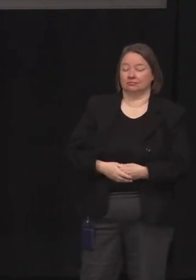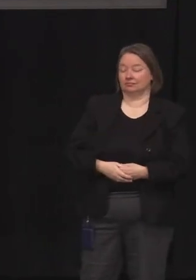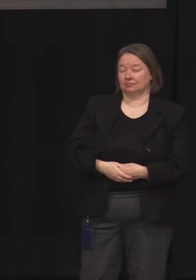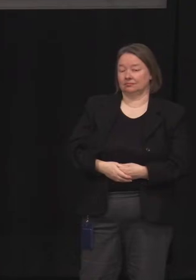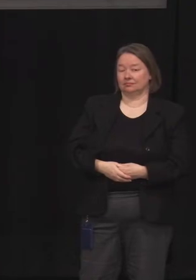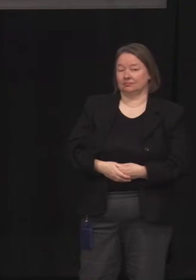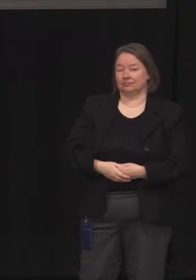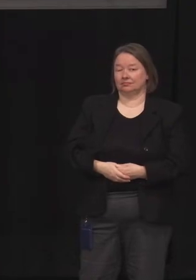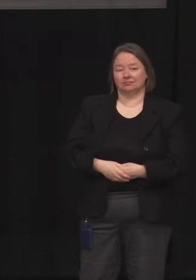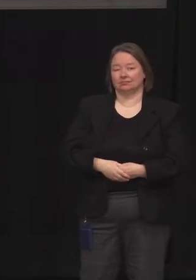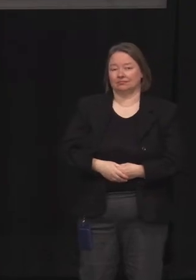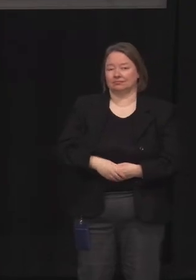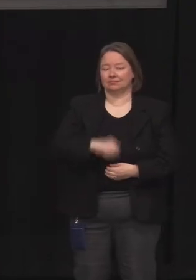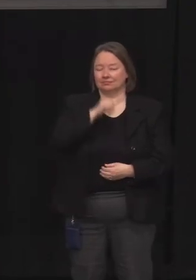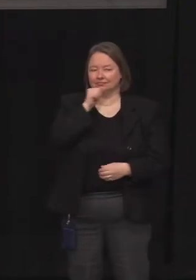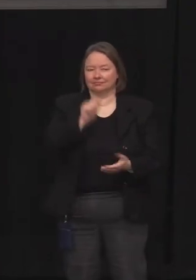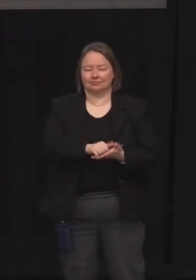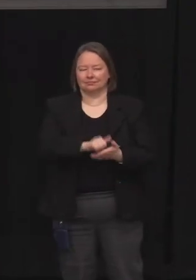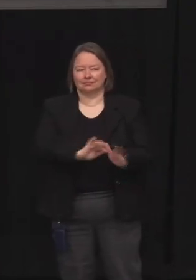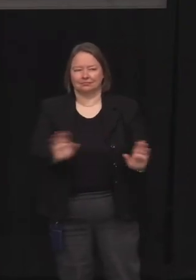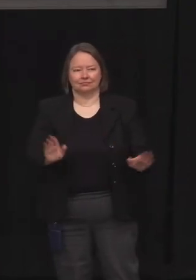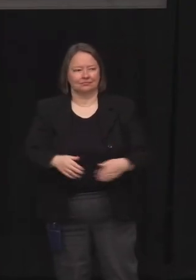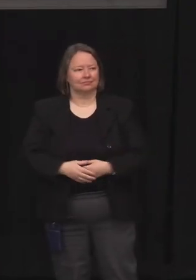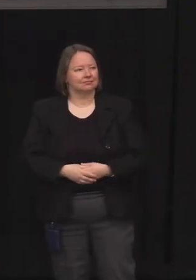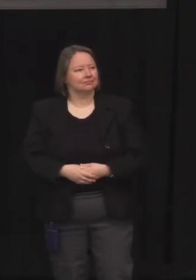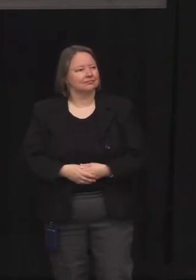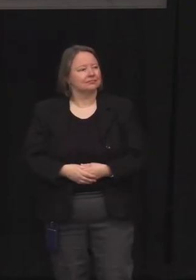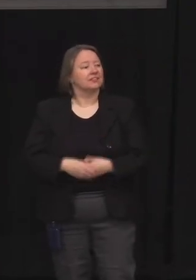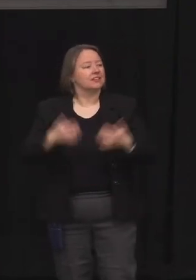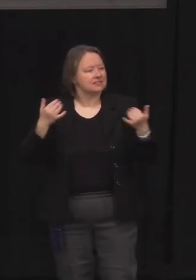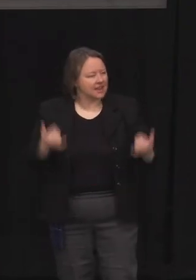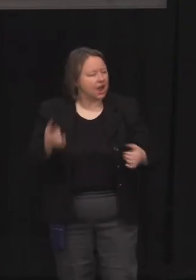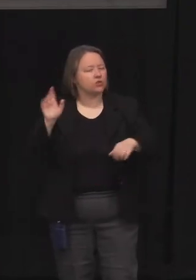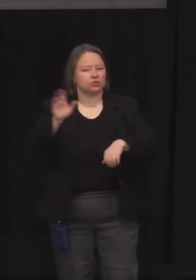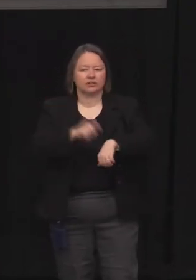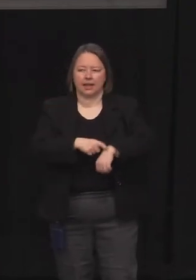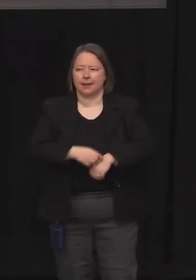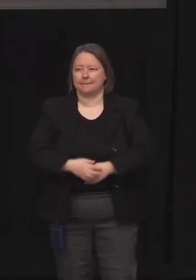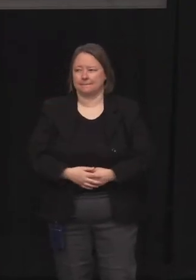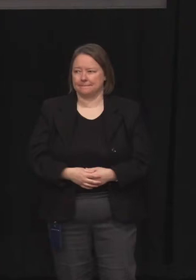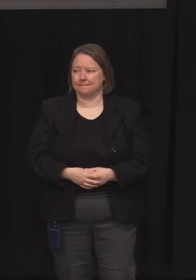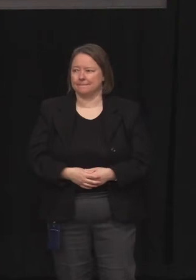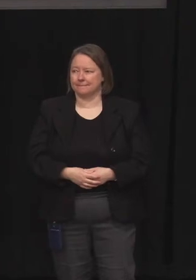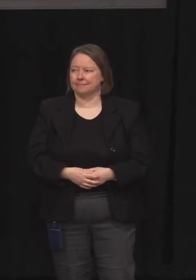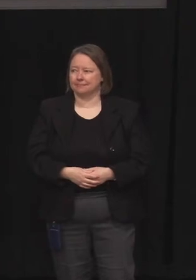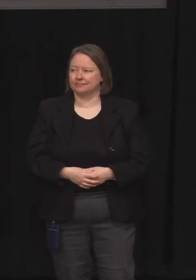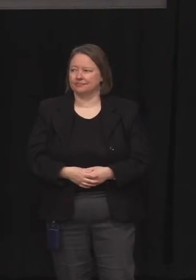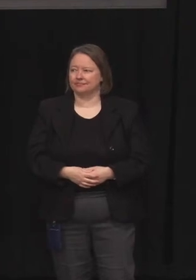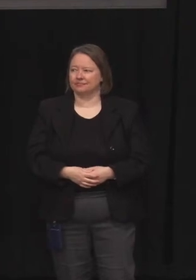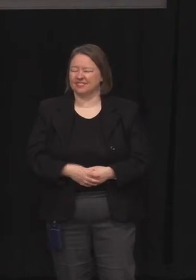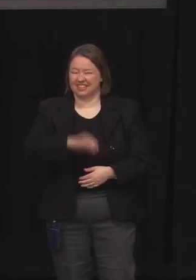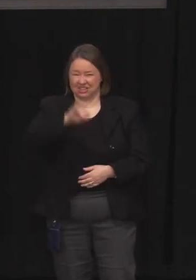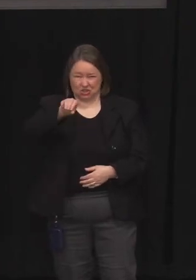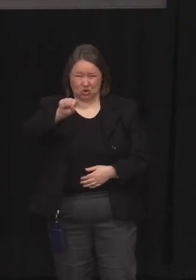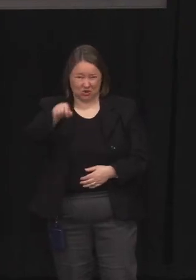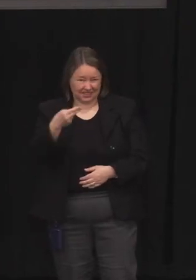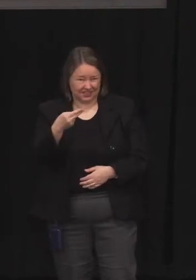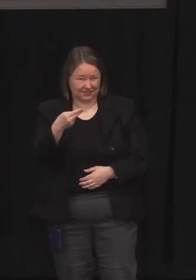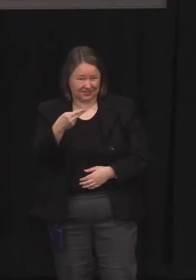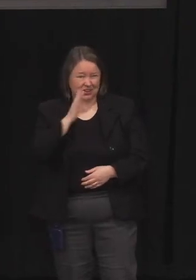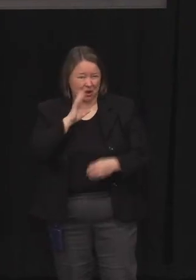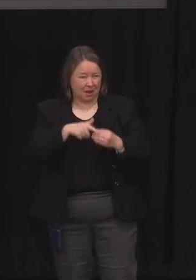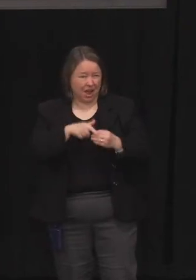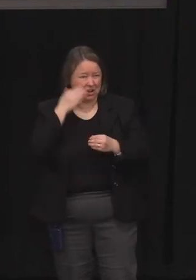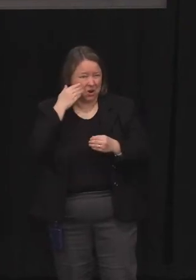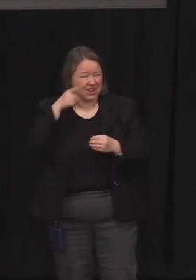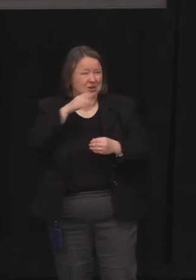Well, I want to suggest there's no such thing. Now is the time. This Joseph that I spoke about, did you know that